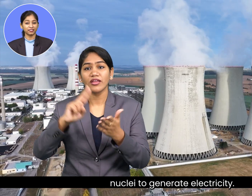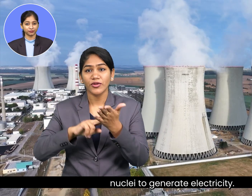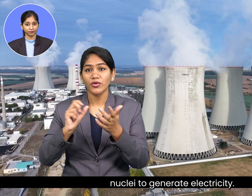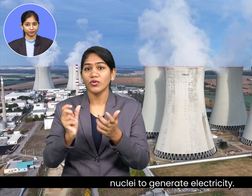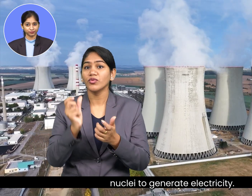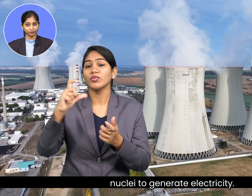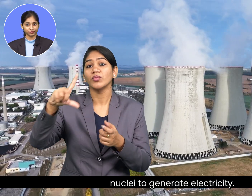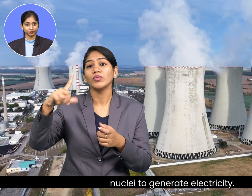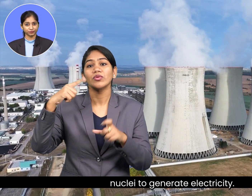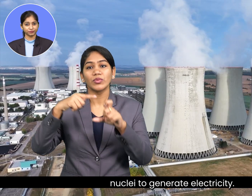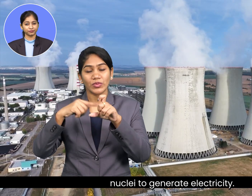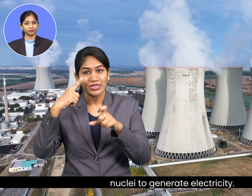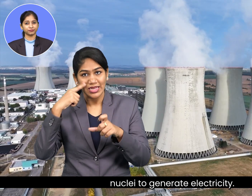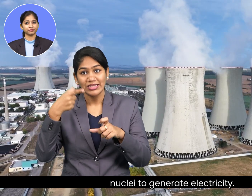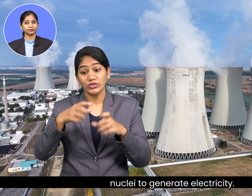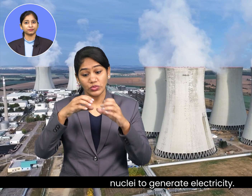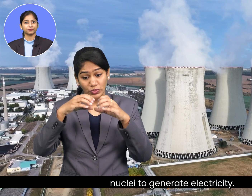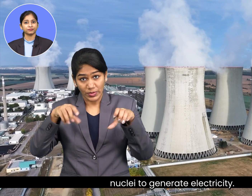electricity.